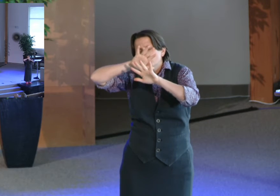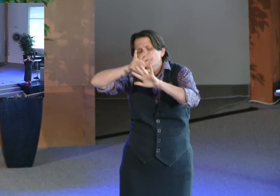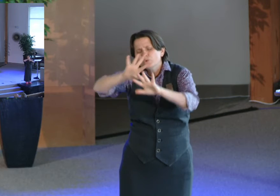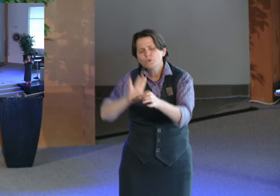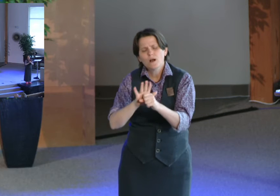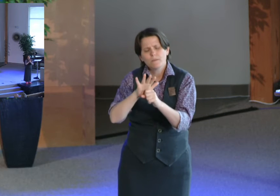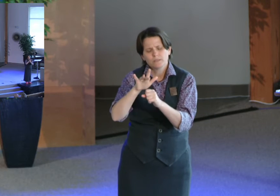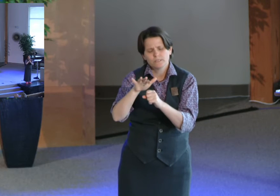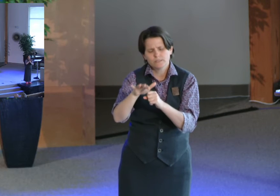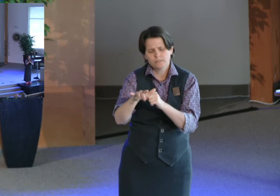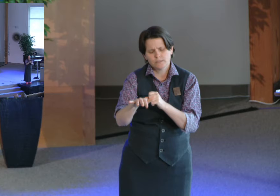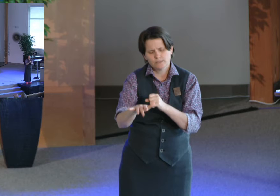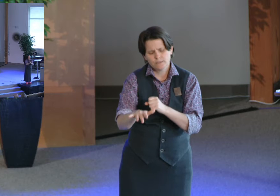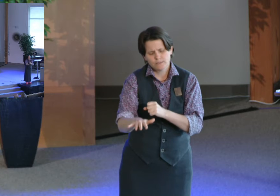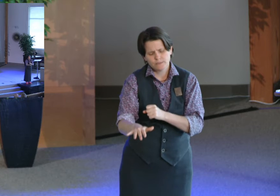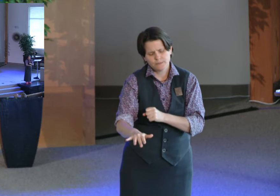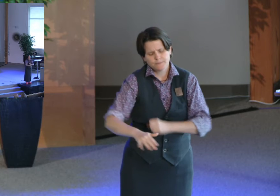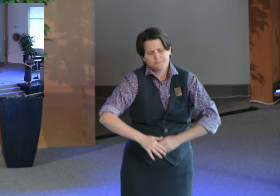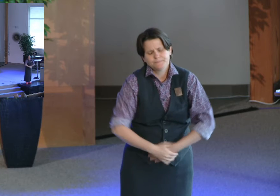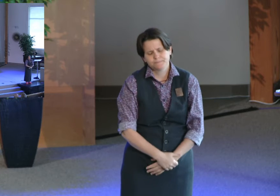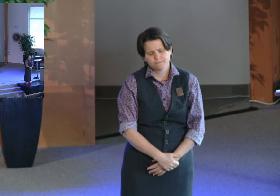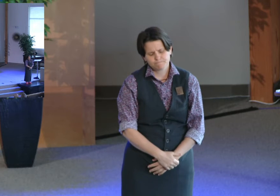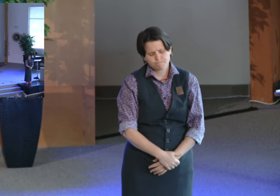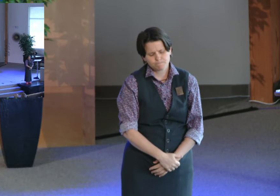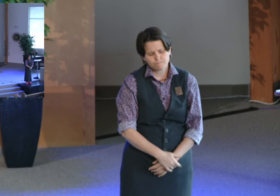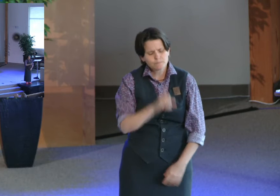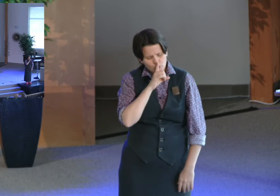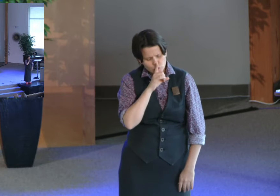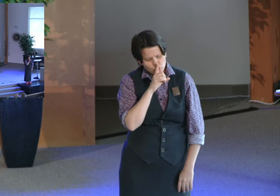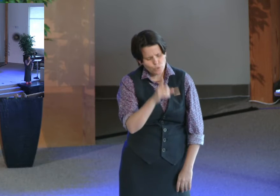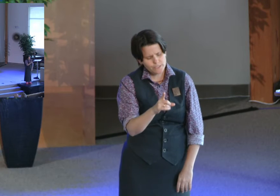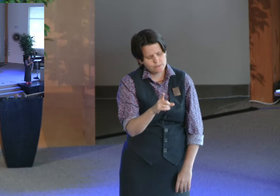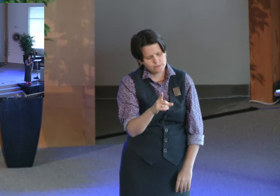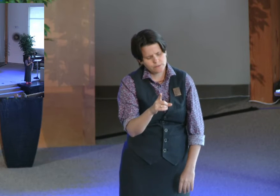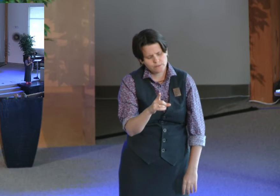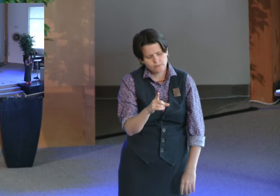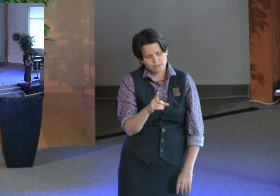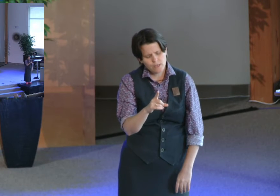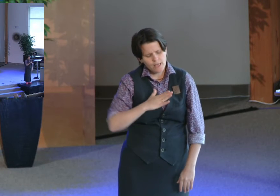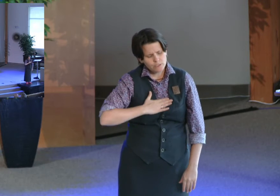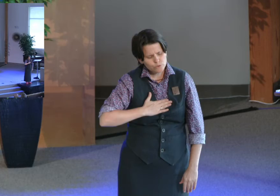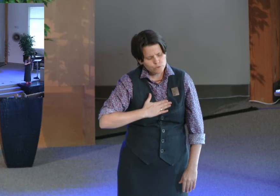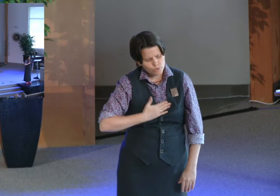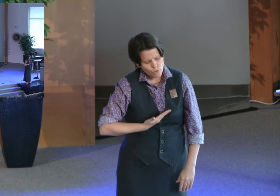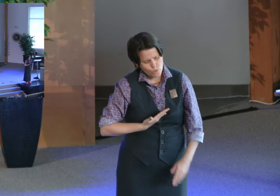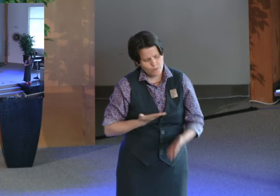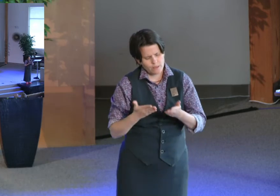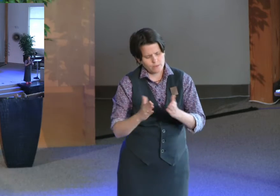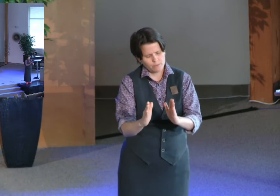And so it is. And so we let it be. And so we let it be.